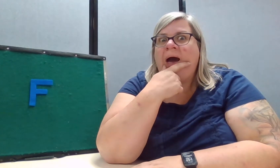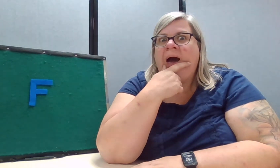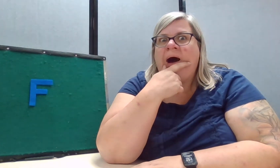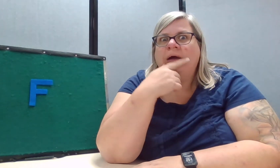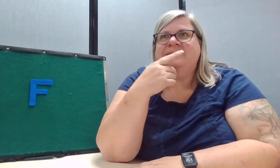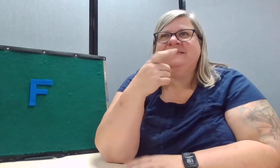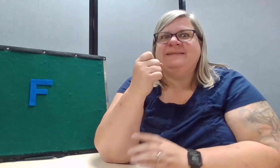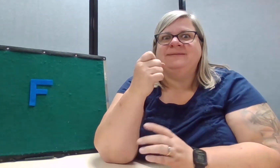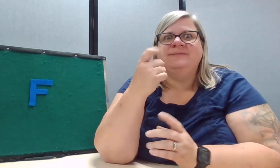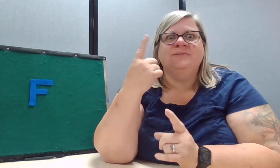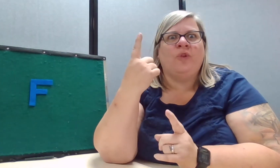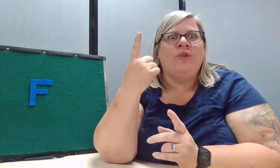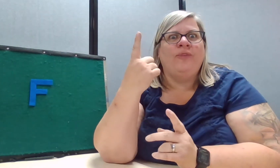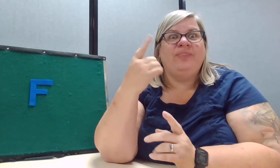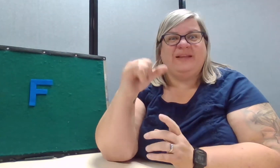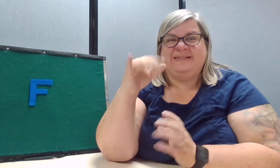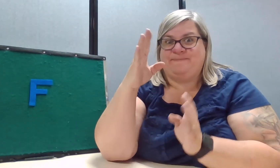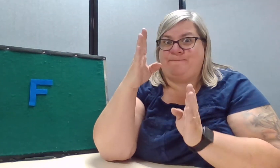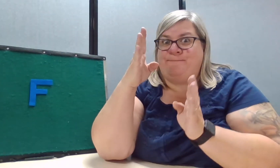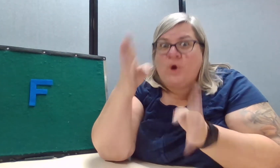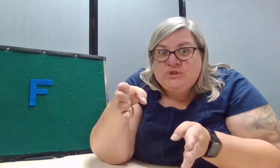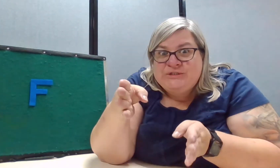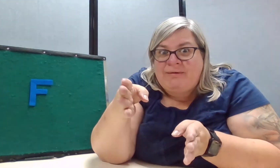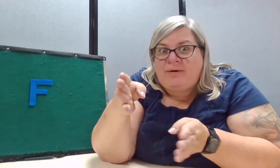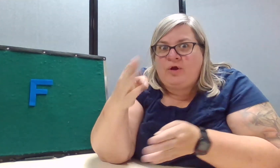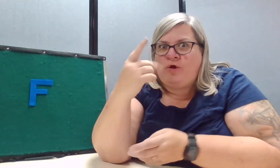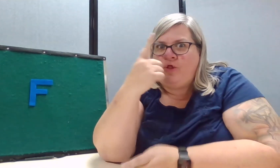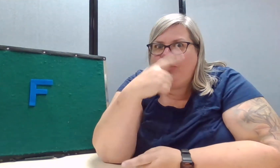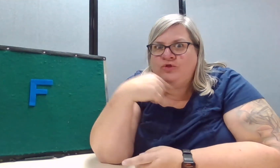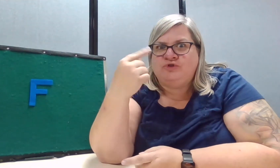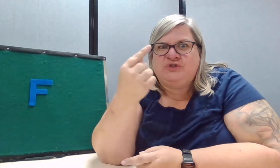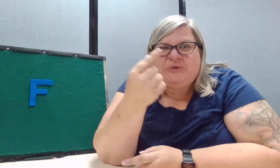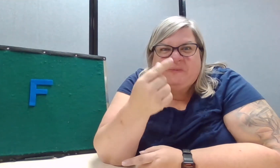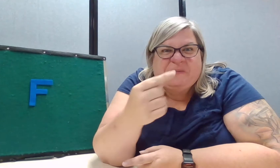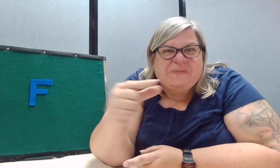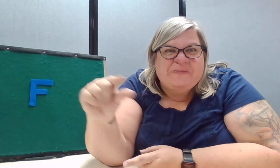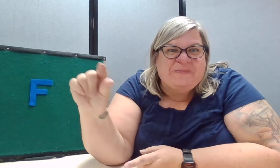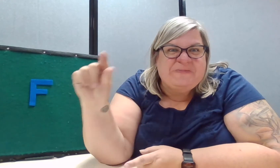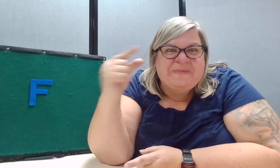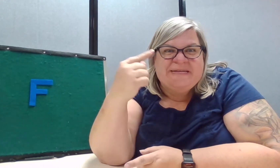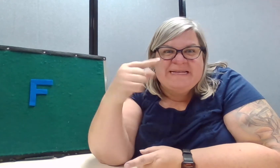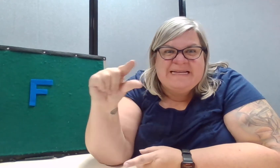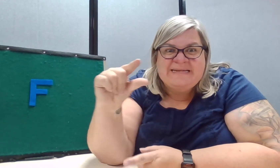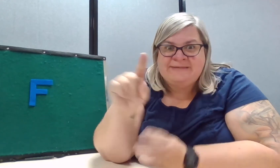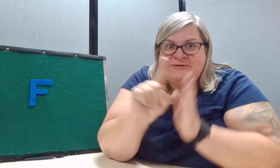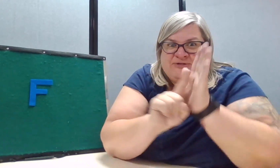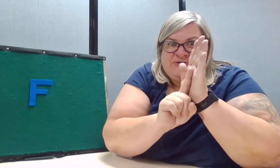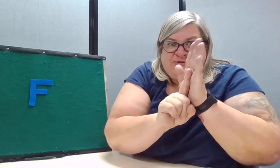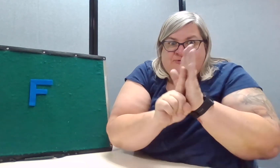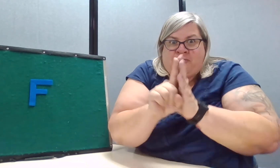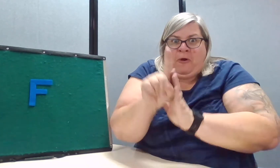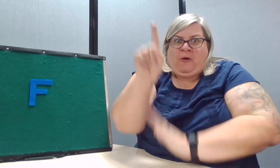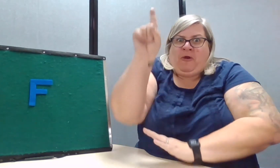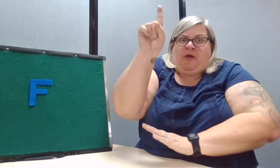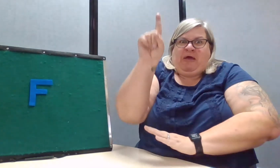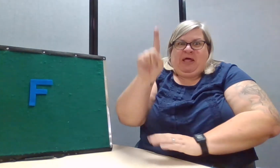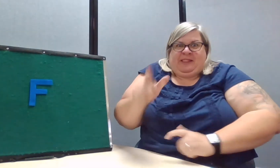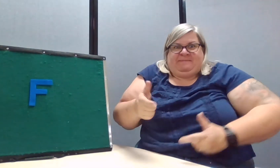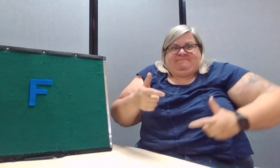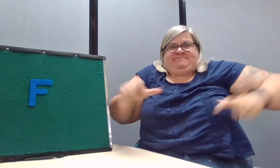Oh. Now this person looks green and is very